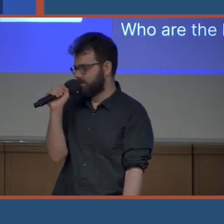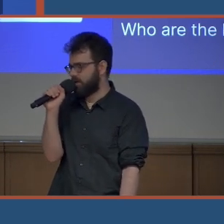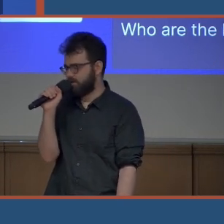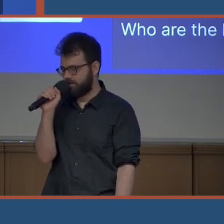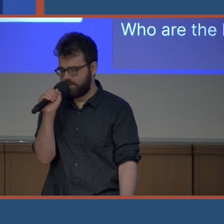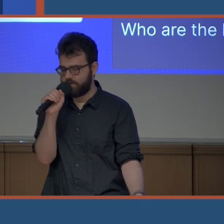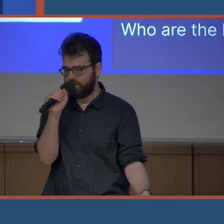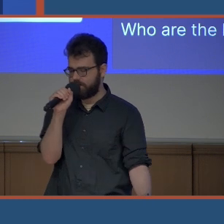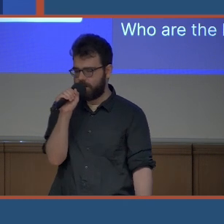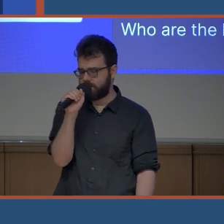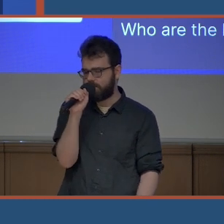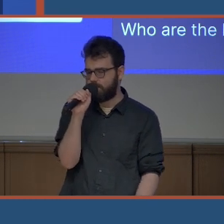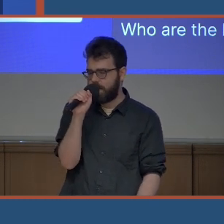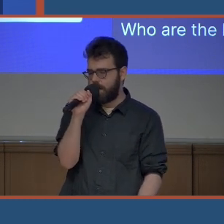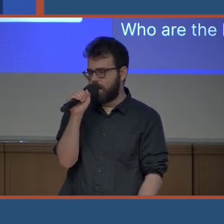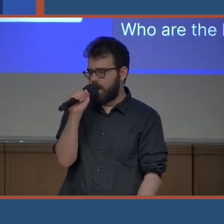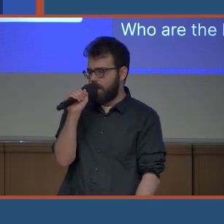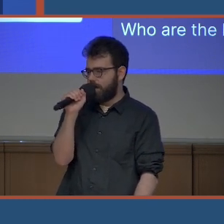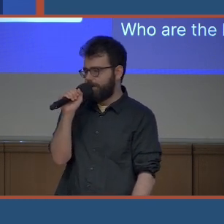it's possible,